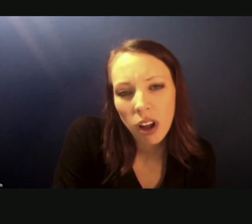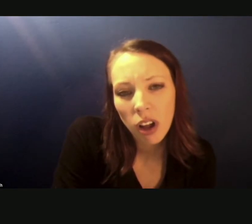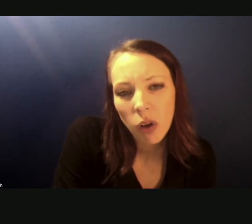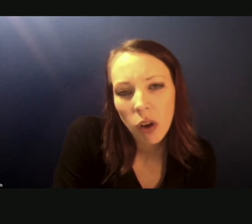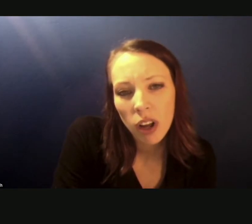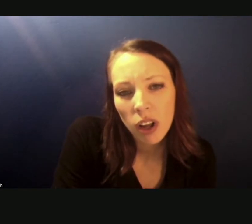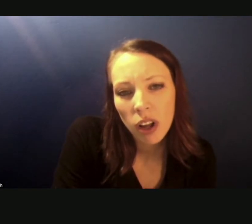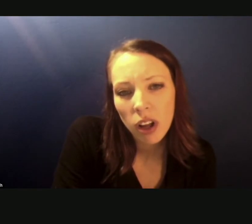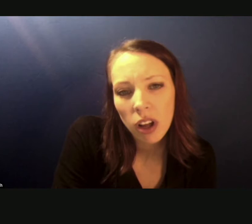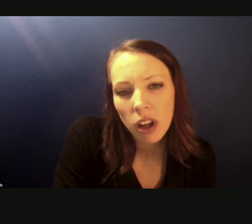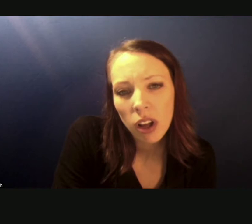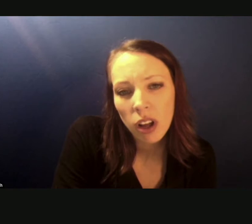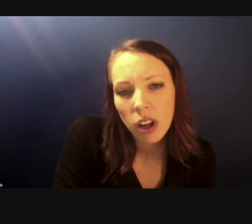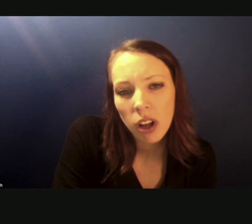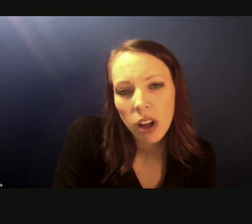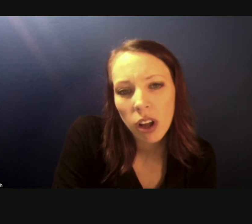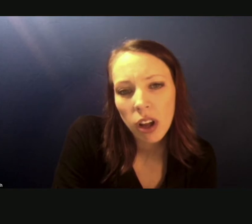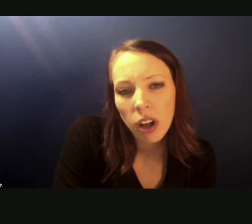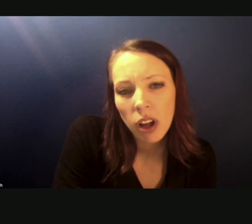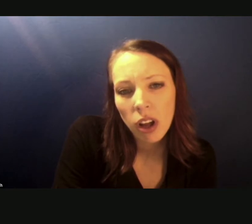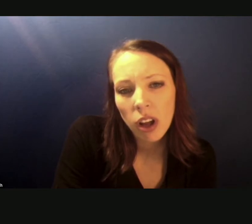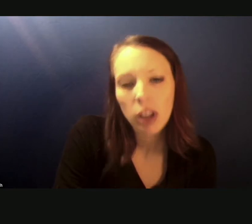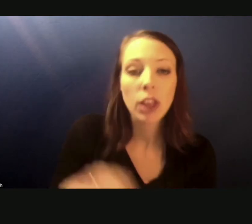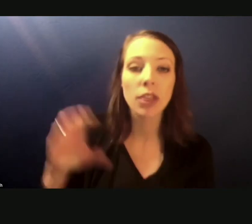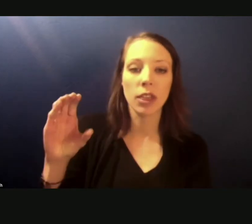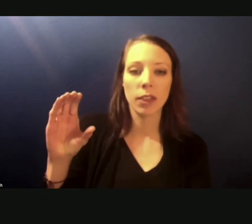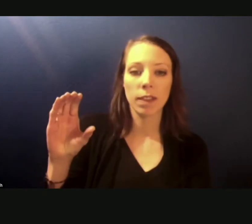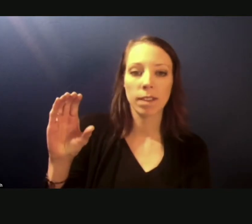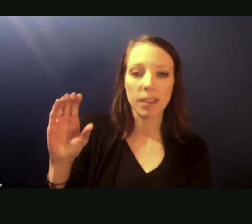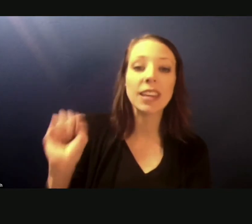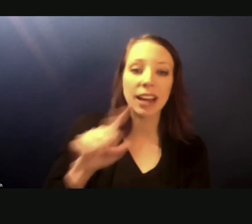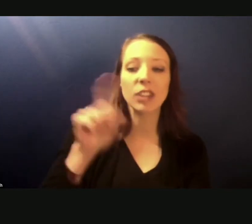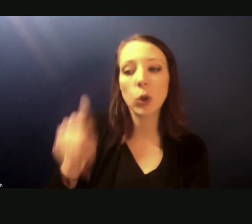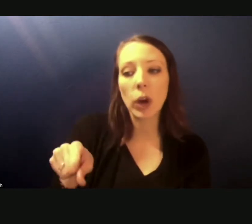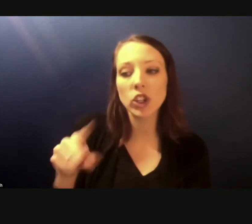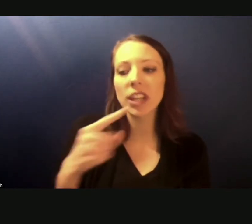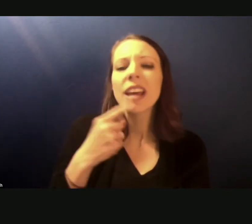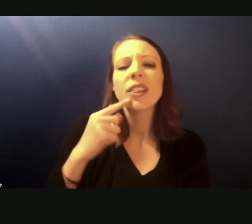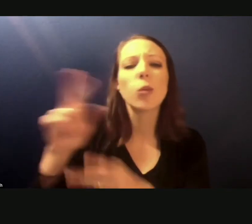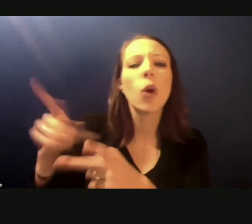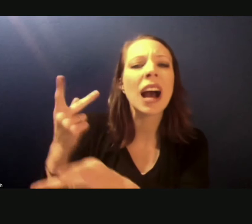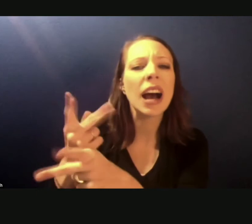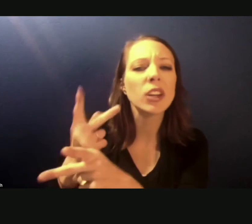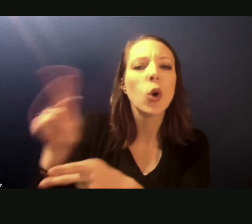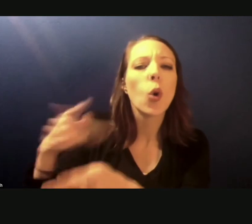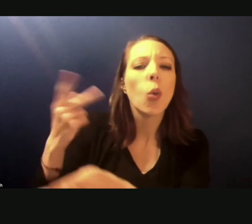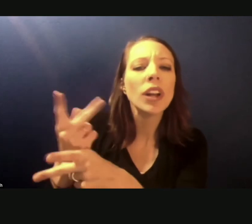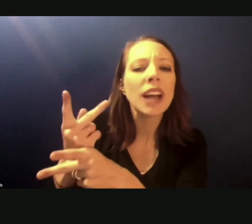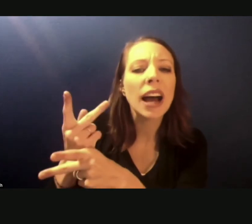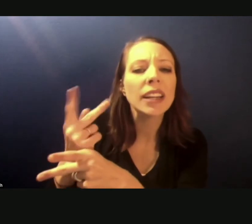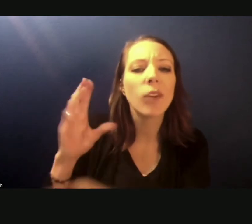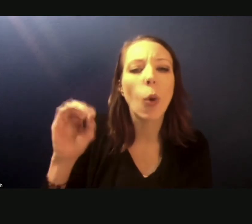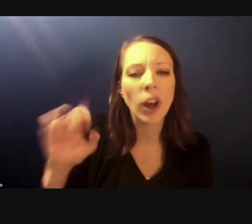So the oil, as I said again, this is a question. Yeah, it's a question. Canola oil.